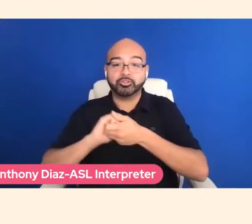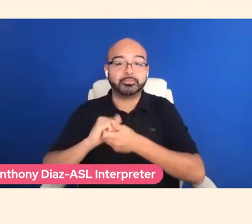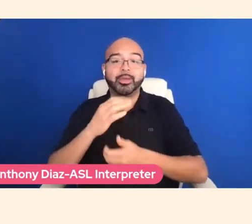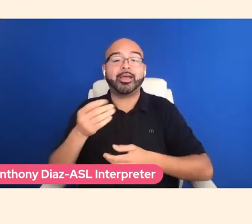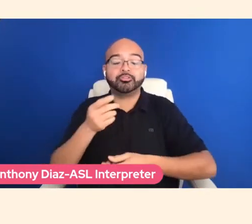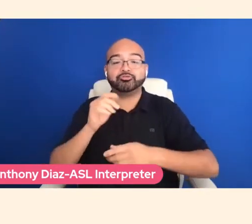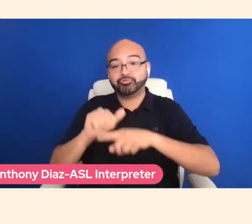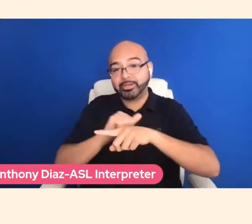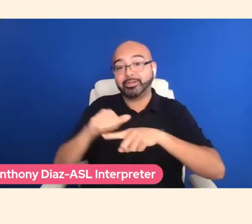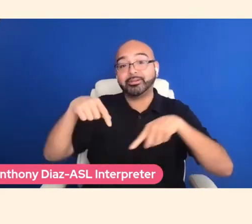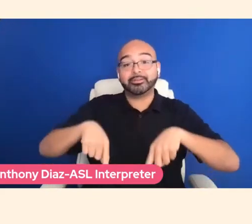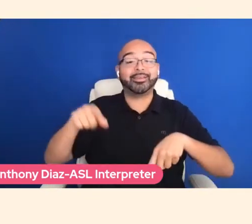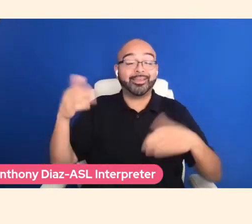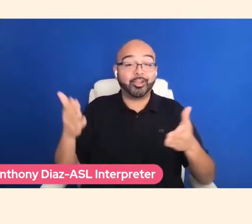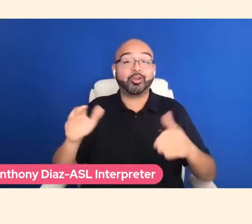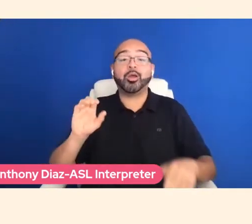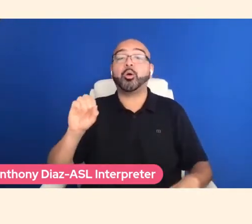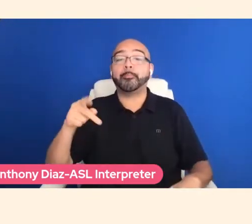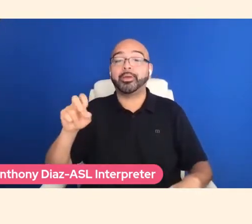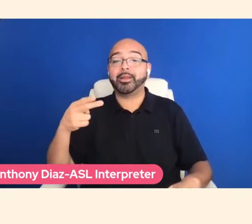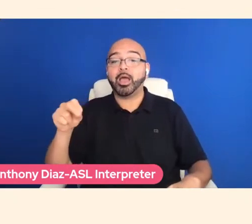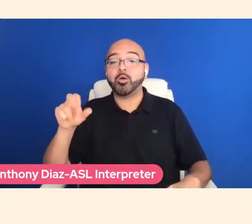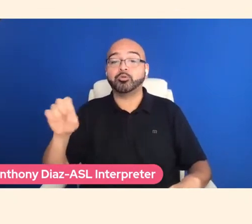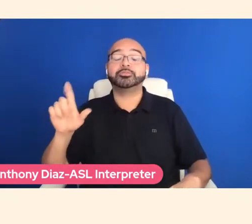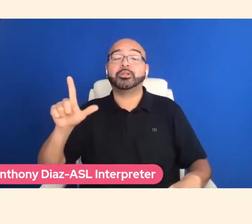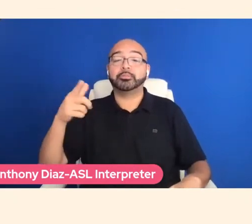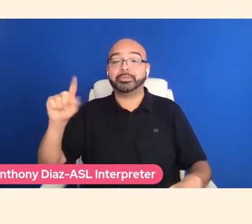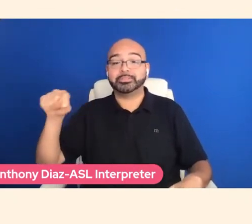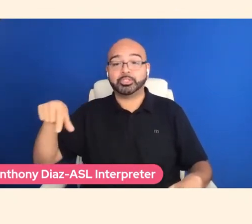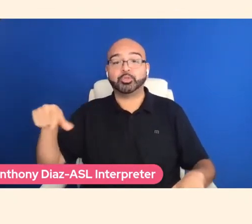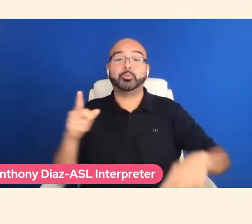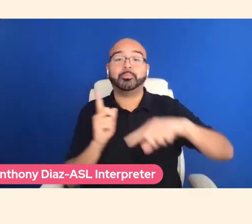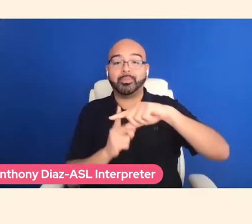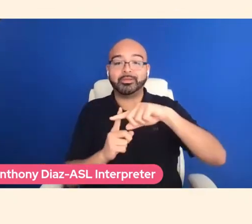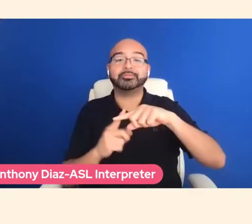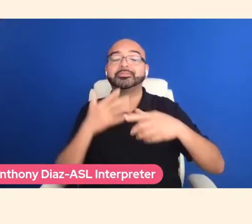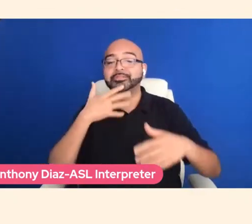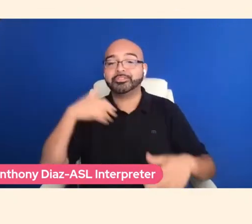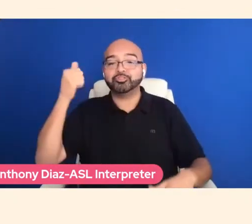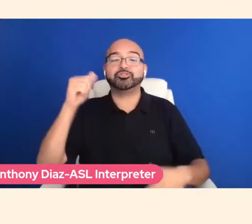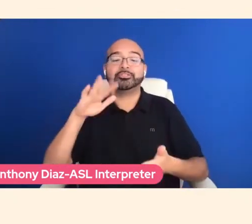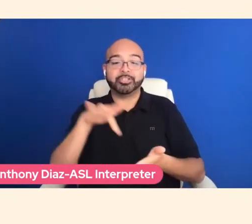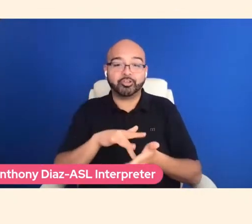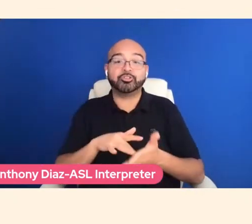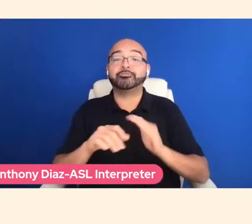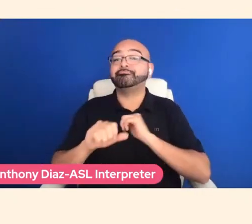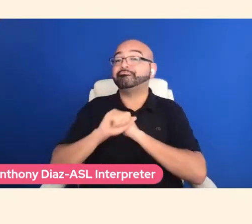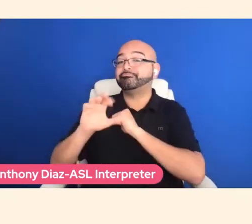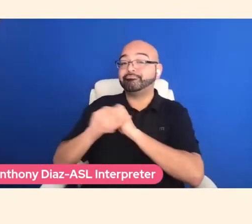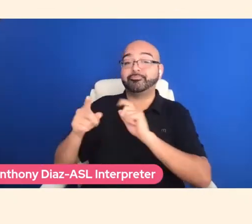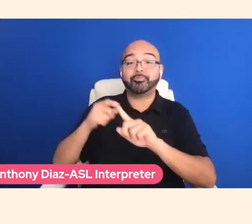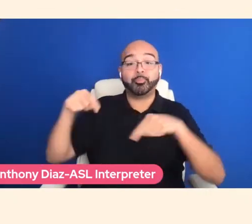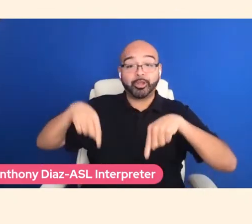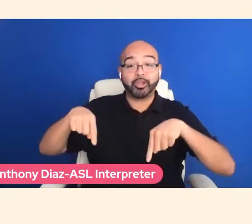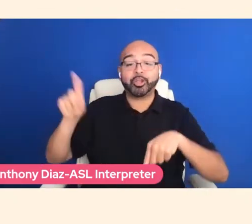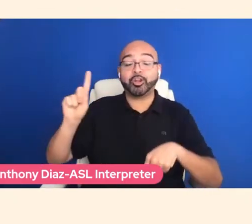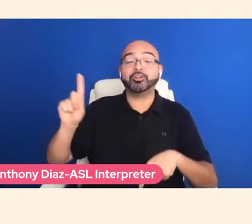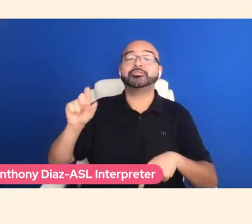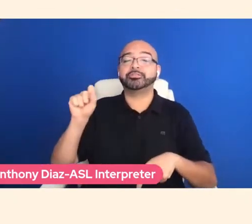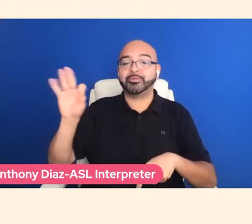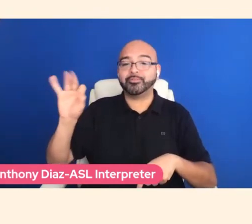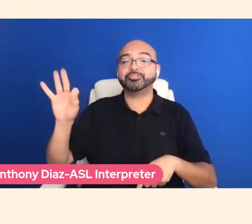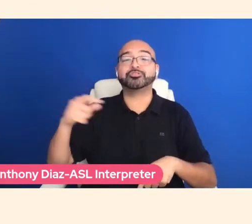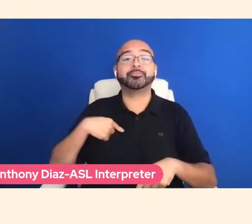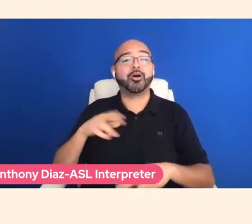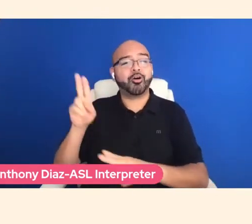House LGBTQ Senior Center, broadcasting live from San Francisco. I'm honored to be your host and moderator for